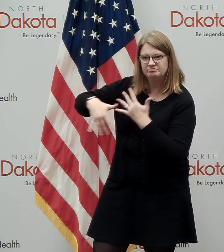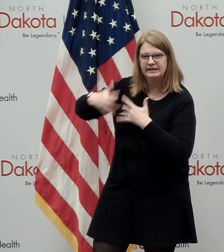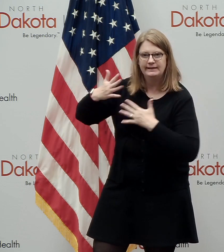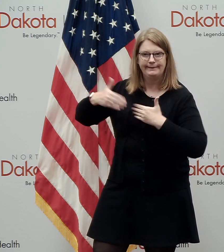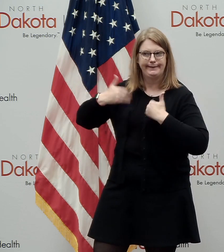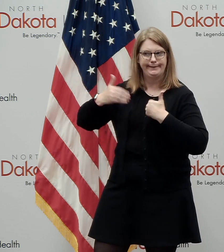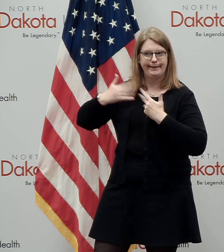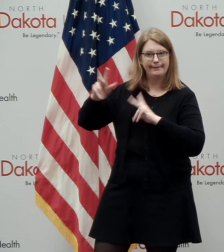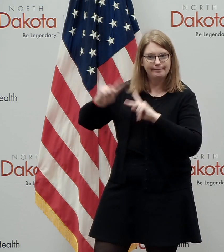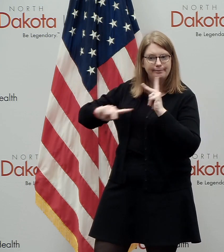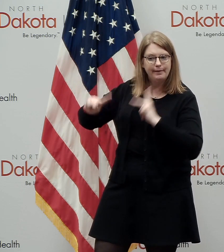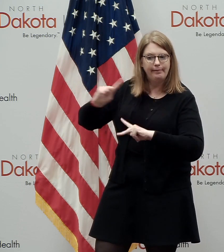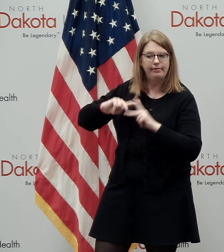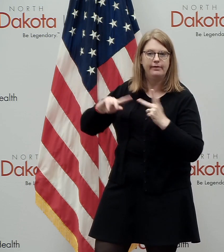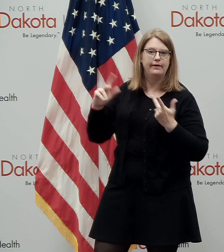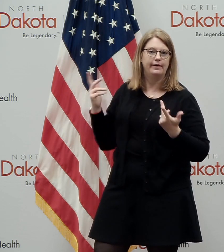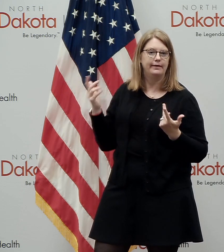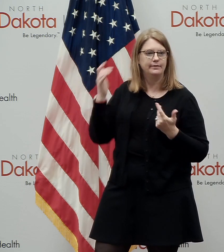want to say,